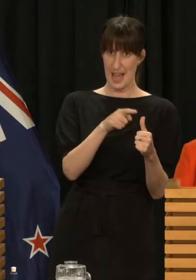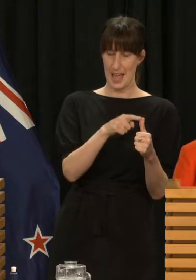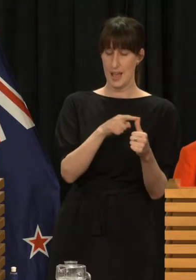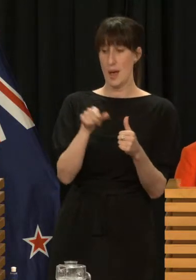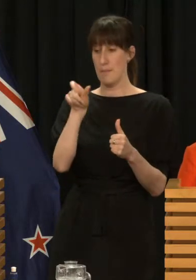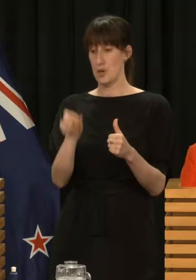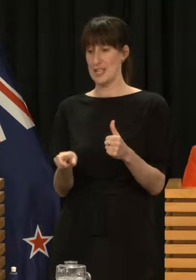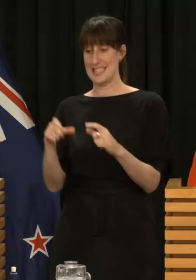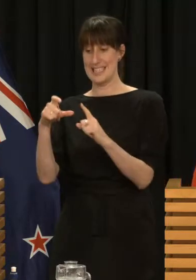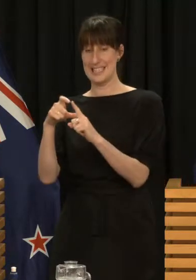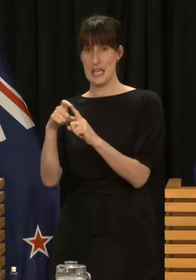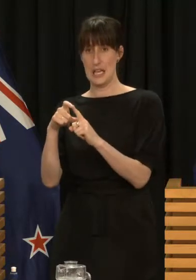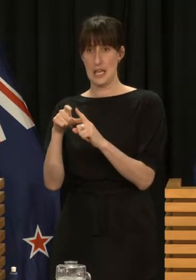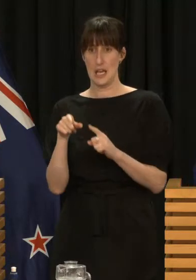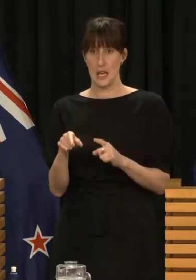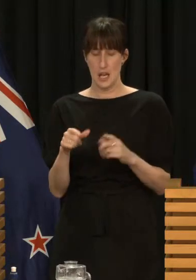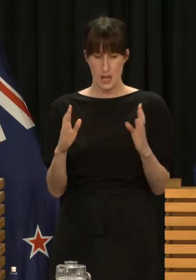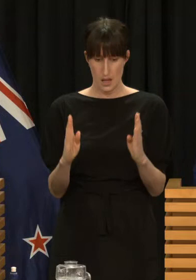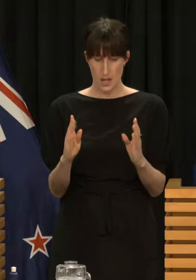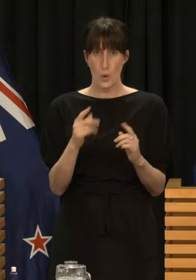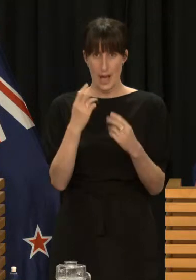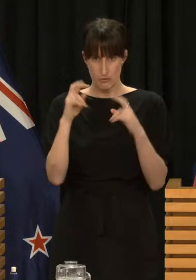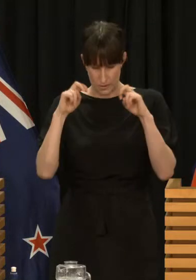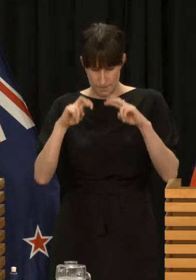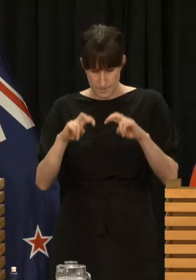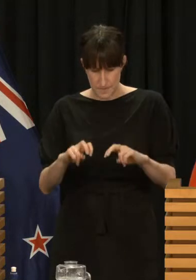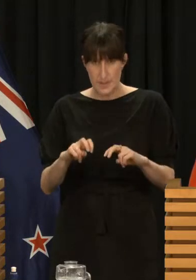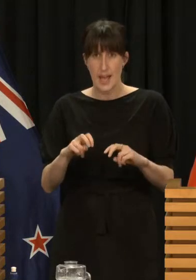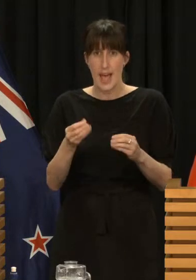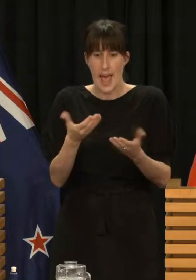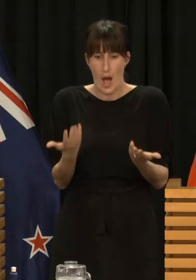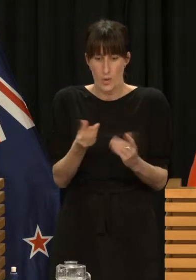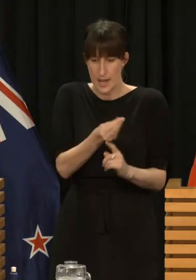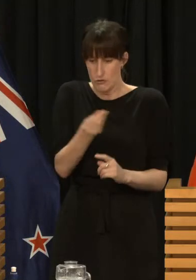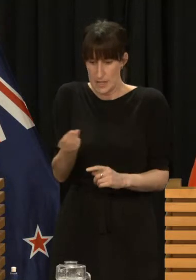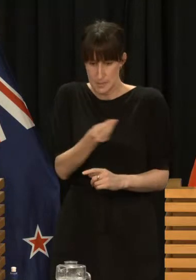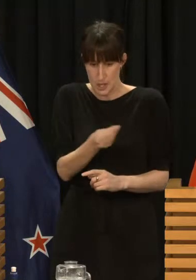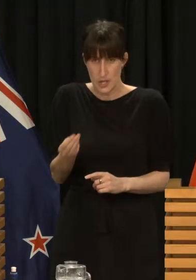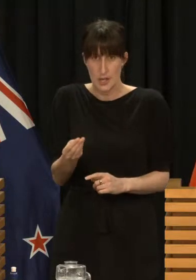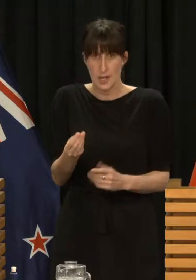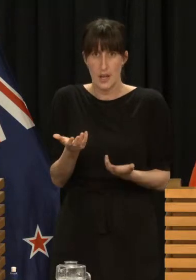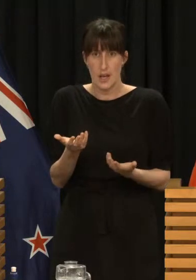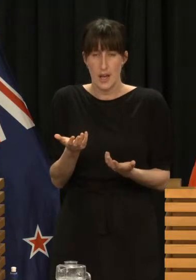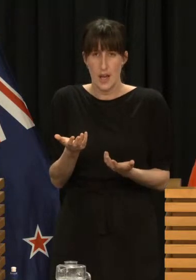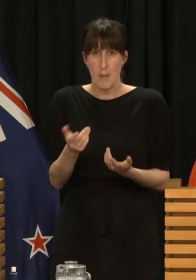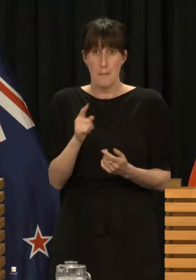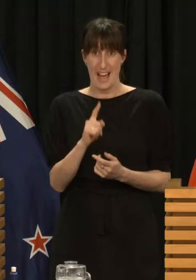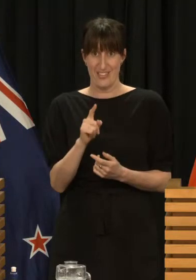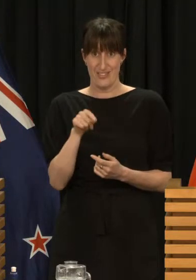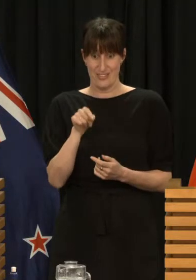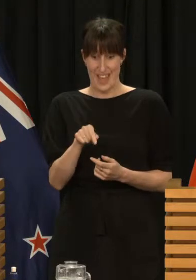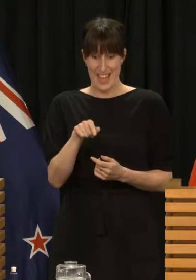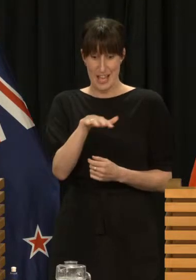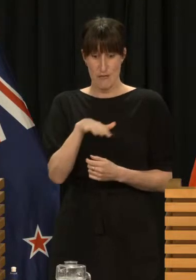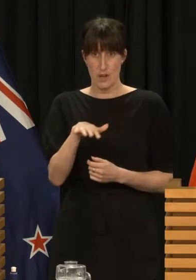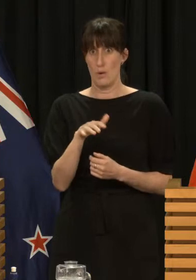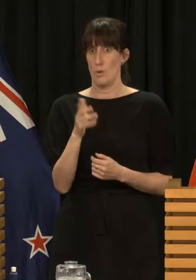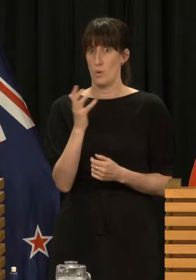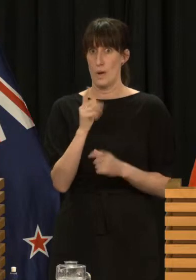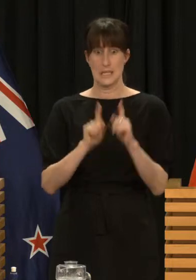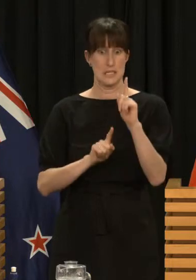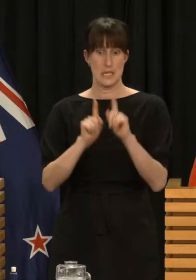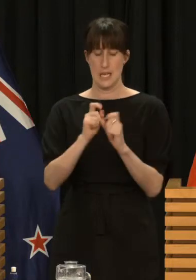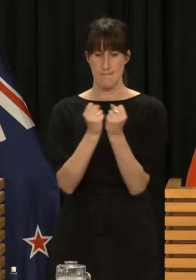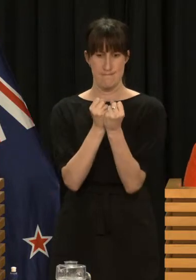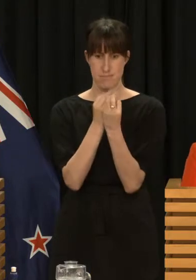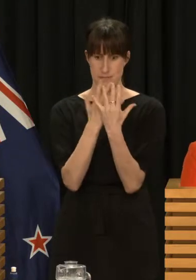densely populated part of this country. And yet, case D lived at home alone, had no roommates, worked in an environment that was low